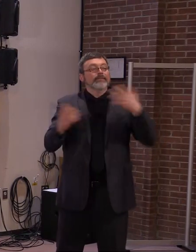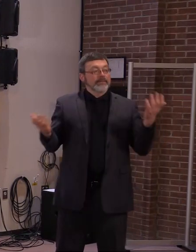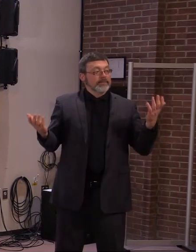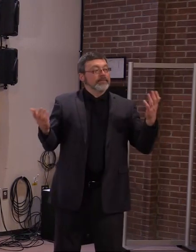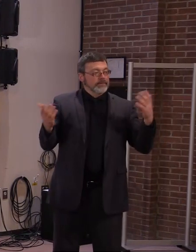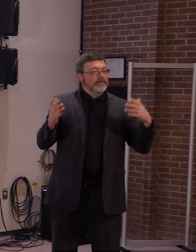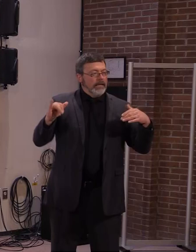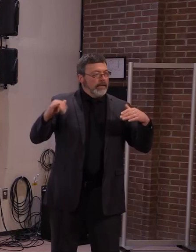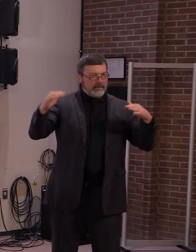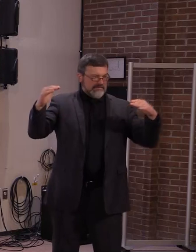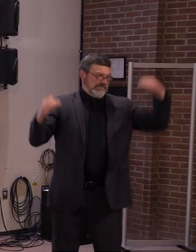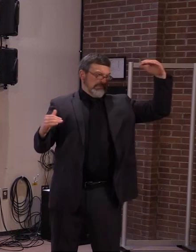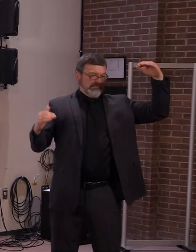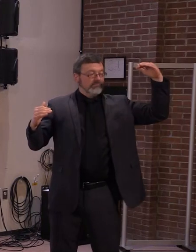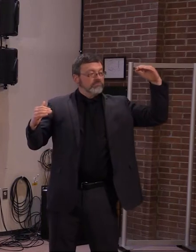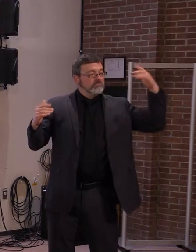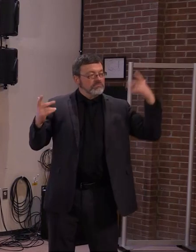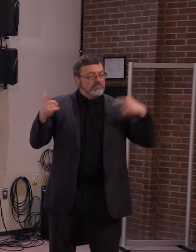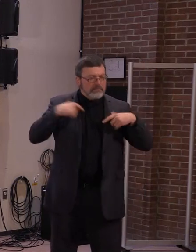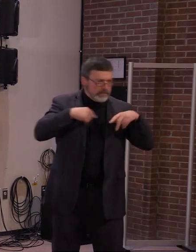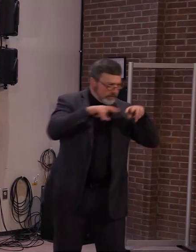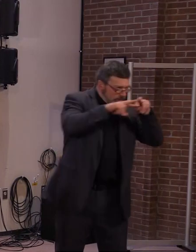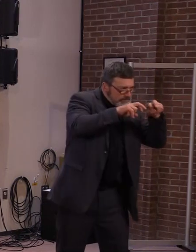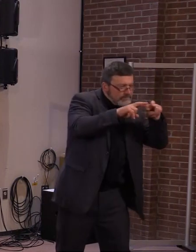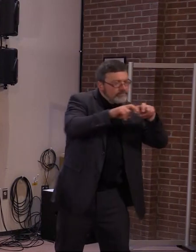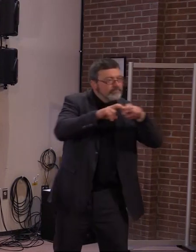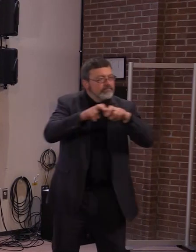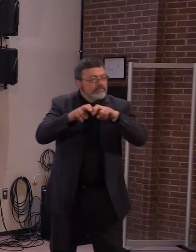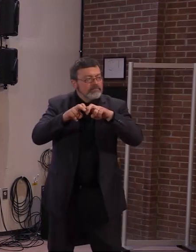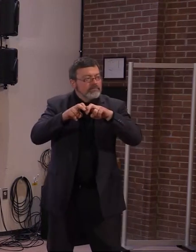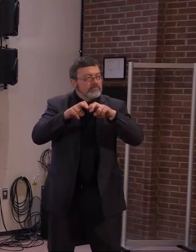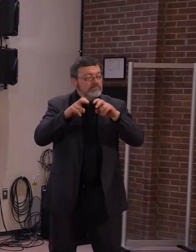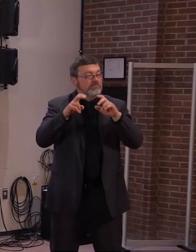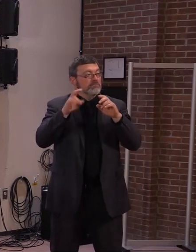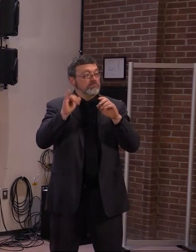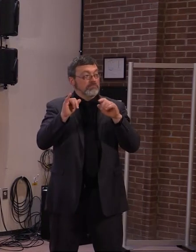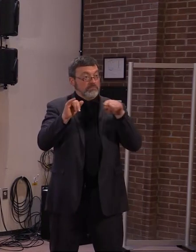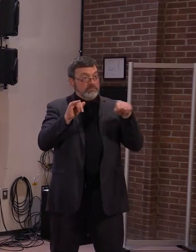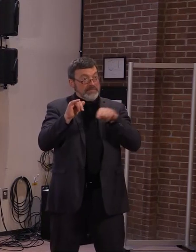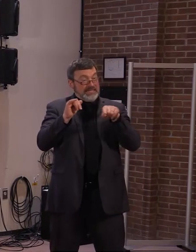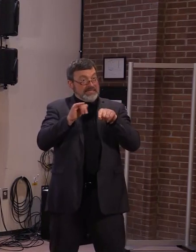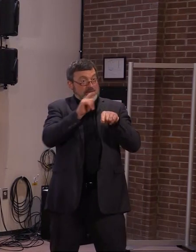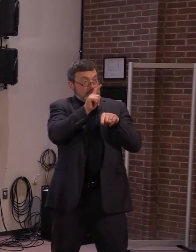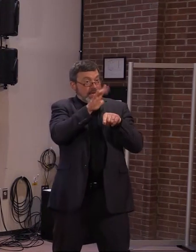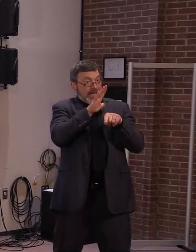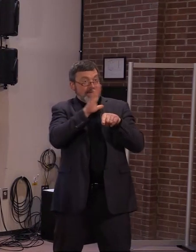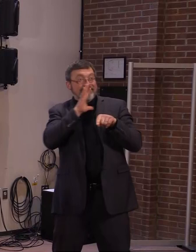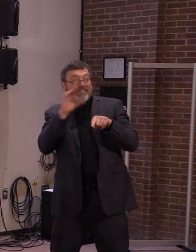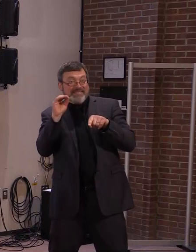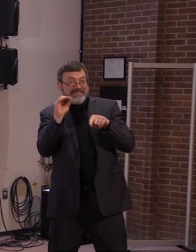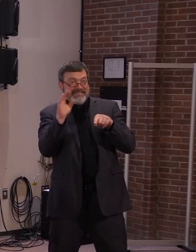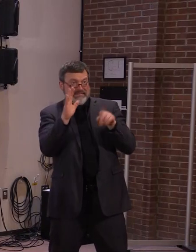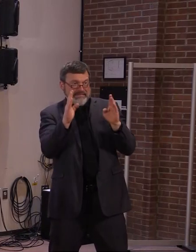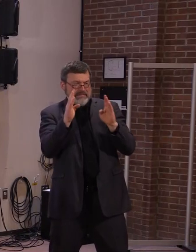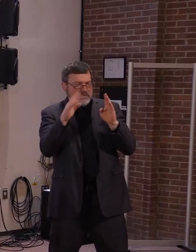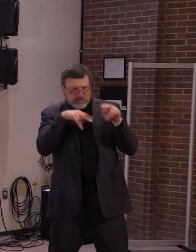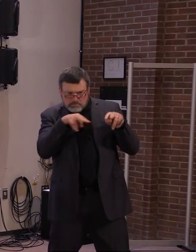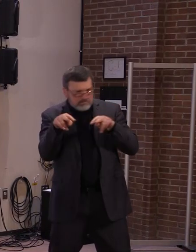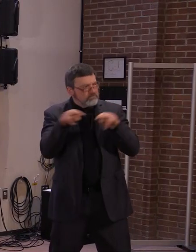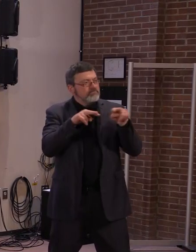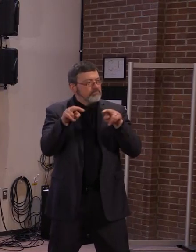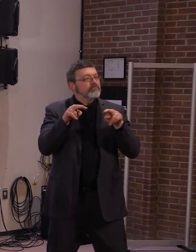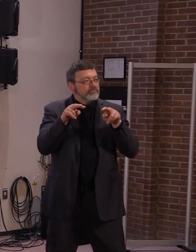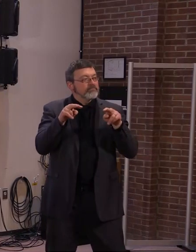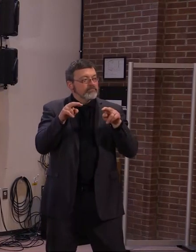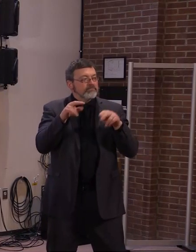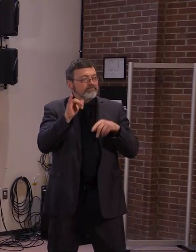that 50 to 64-year-old age group, although lower than the younger population, did increase this week. And that